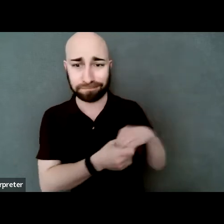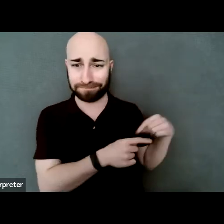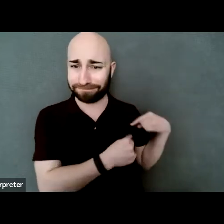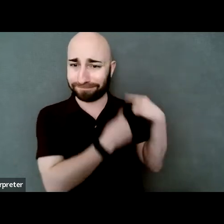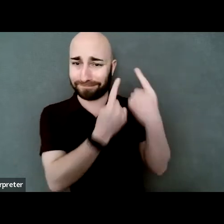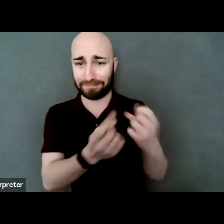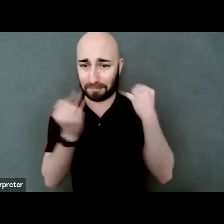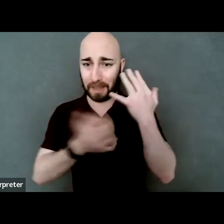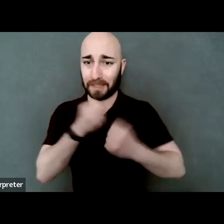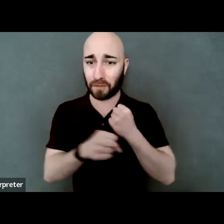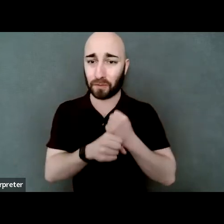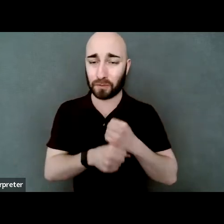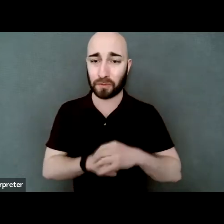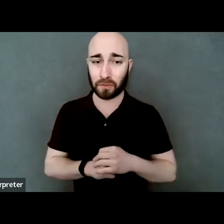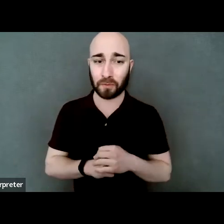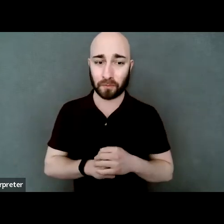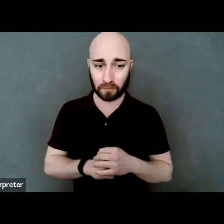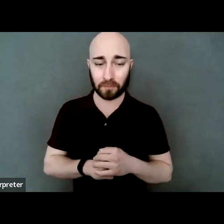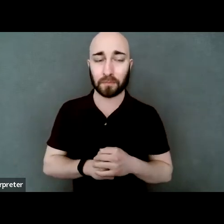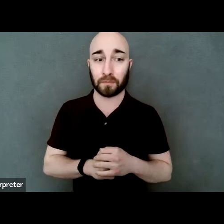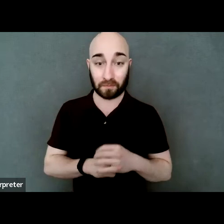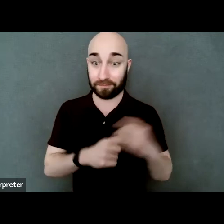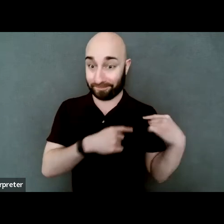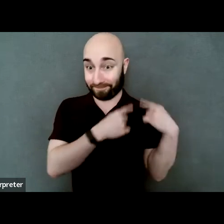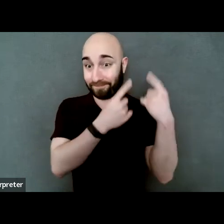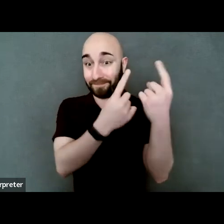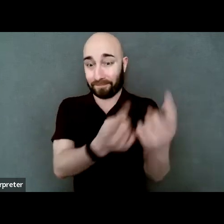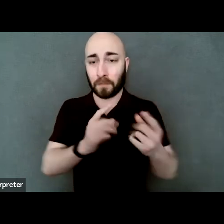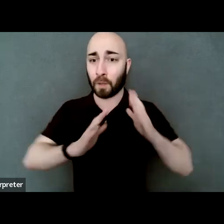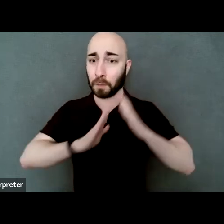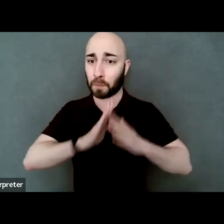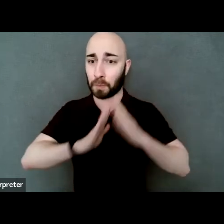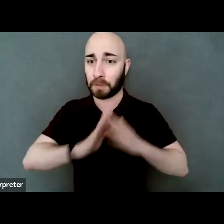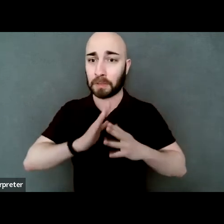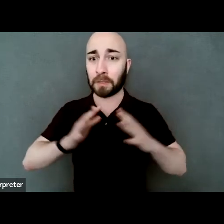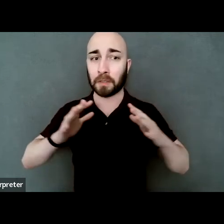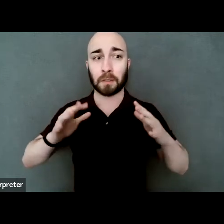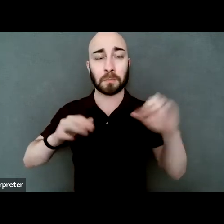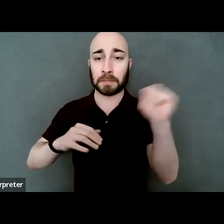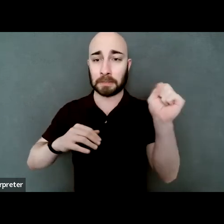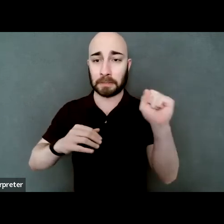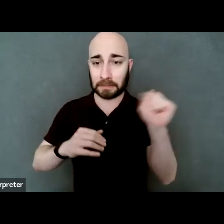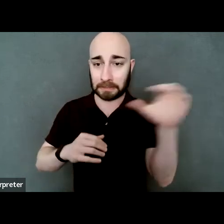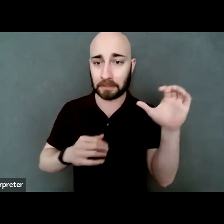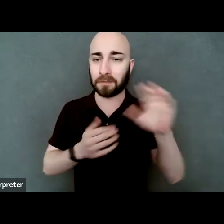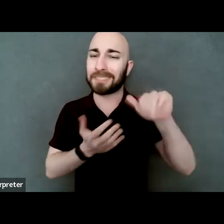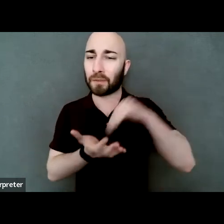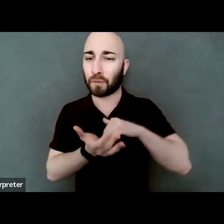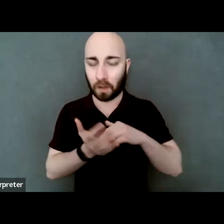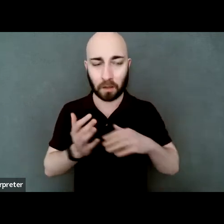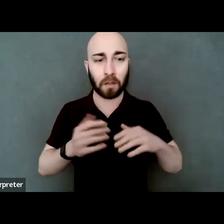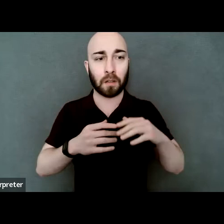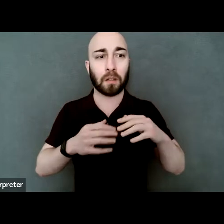years. And over the years, the community of Seattle Central has engaged in a variety